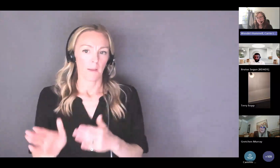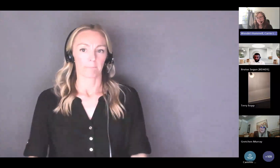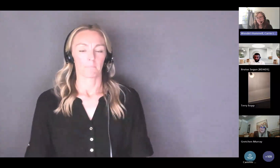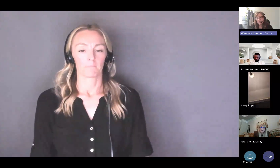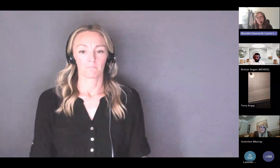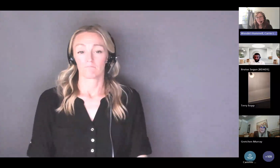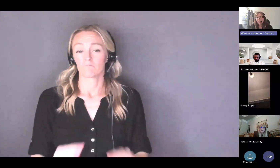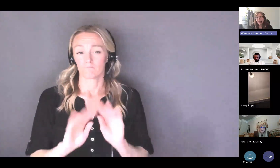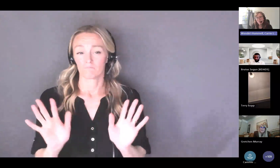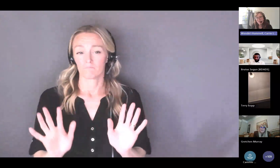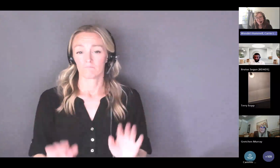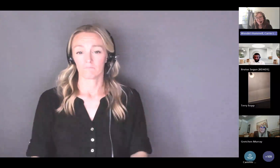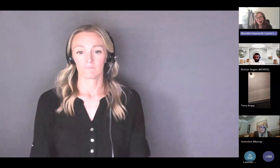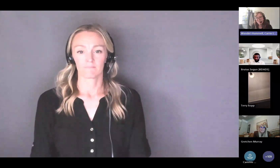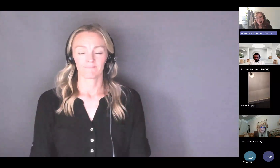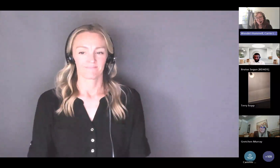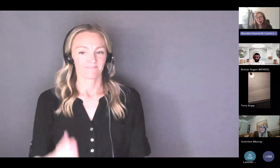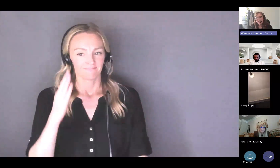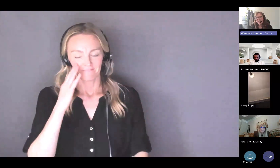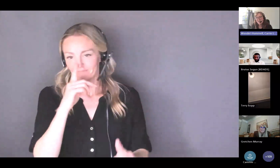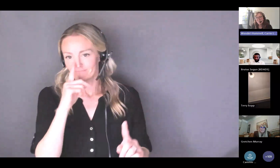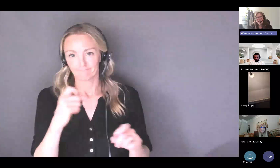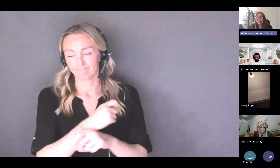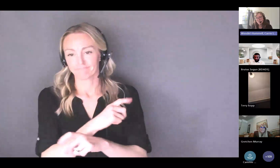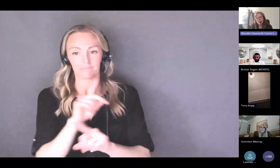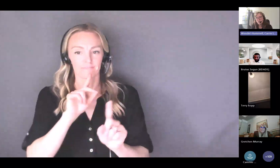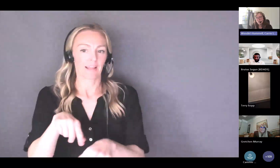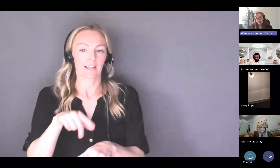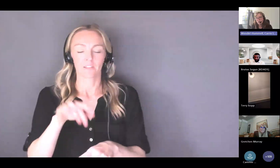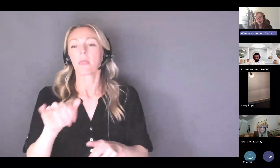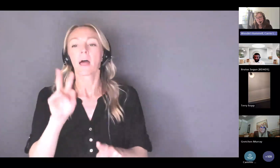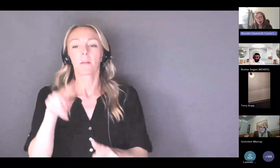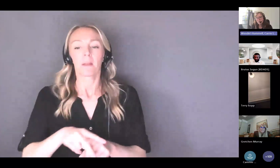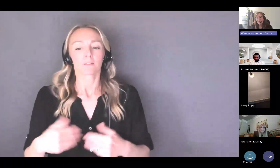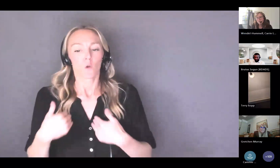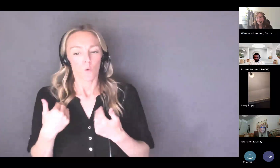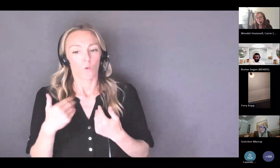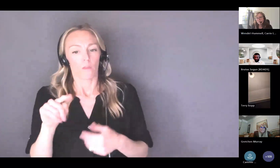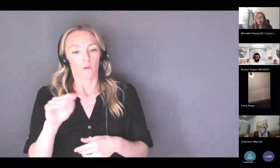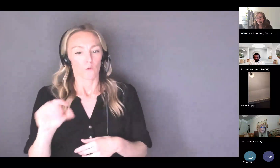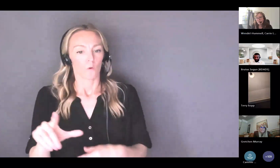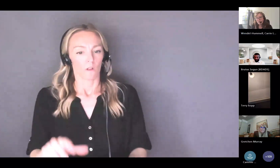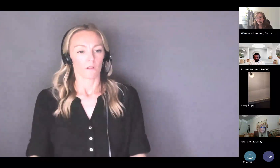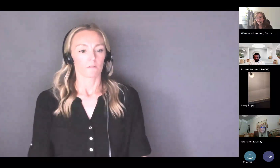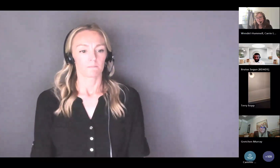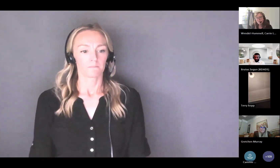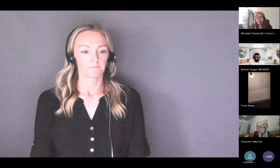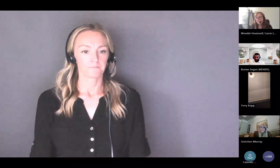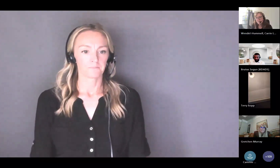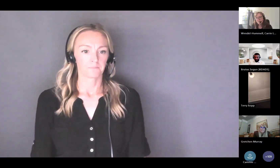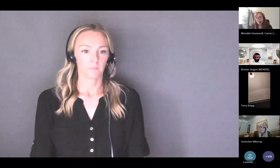make sense? That's a complicated answer, but that applies to the youth tool.